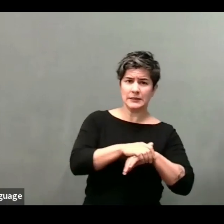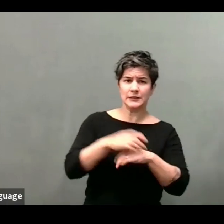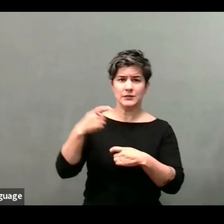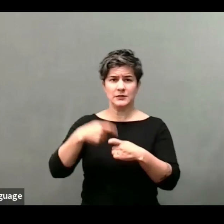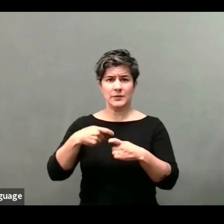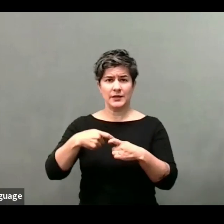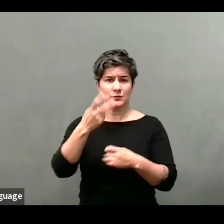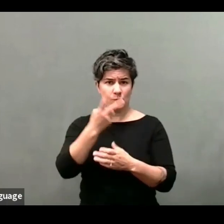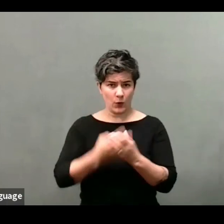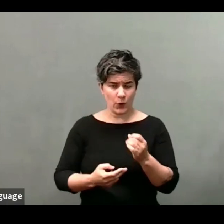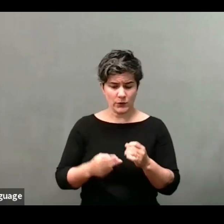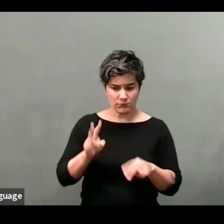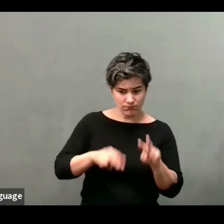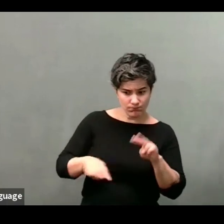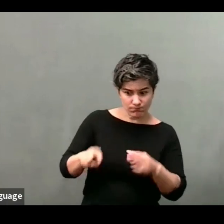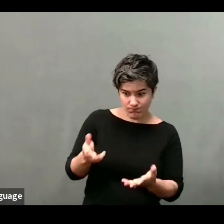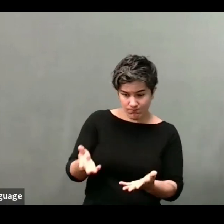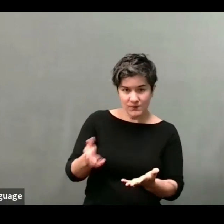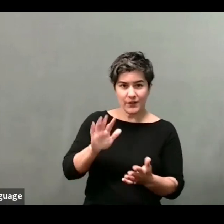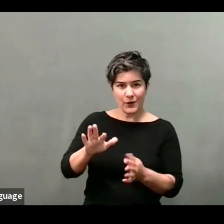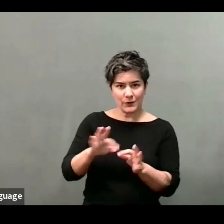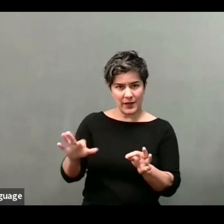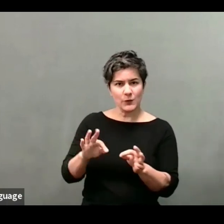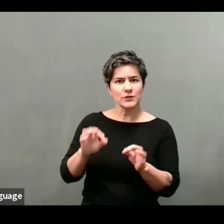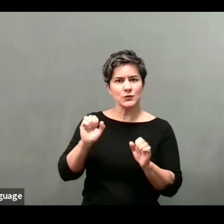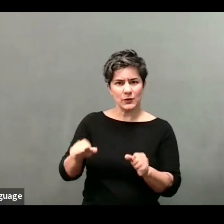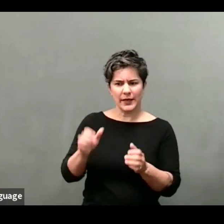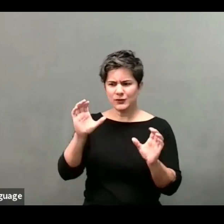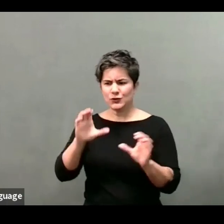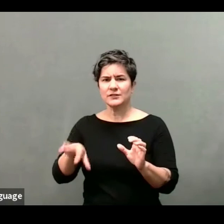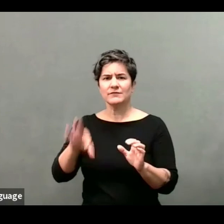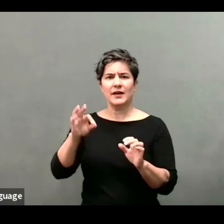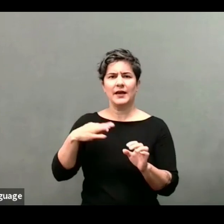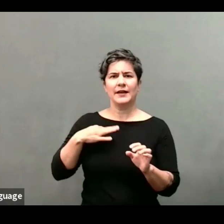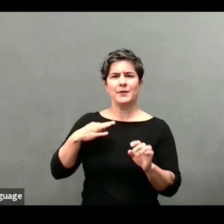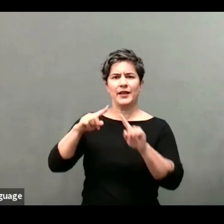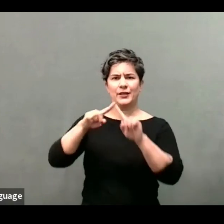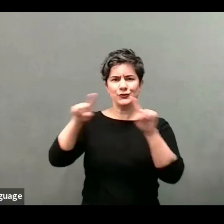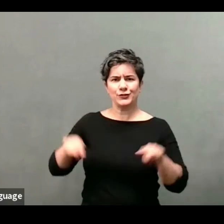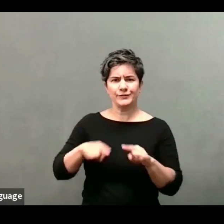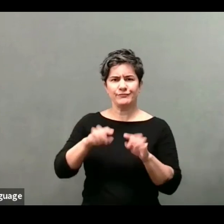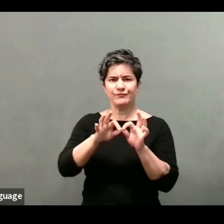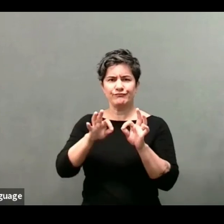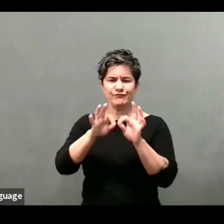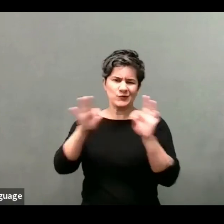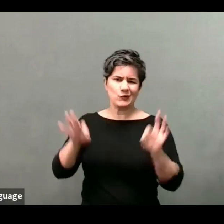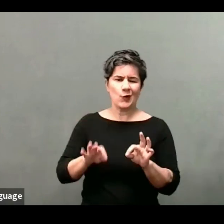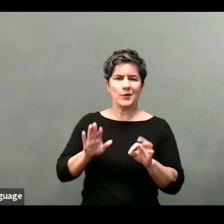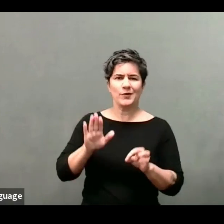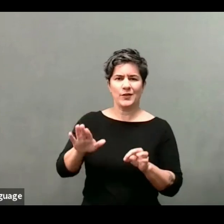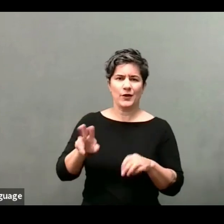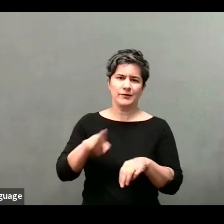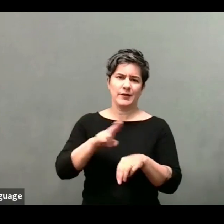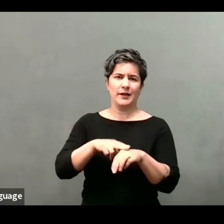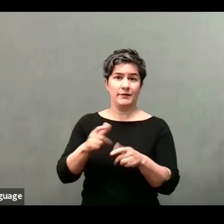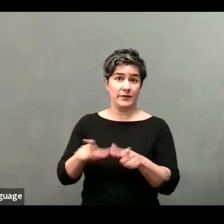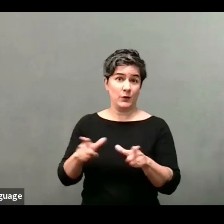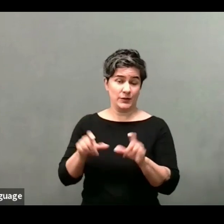the person who experienced the crime, it can be easier for them to access in their